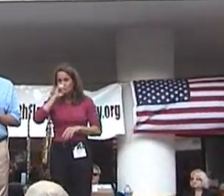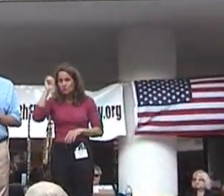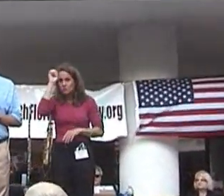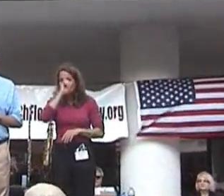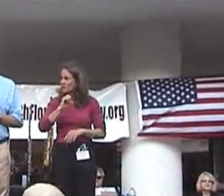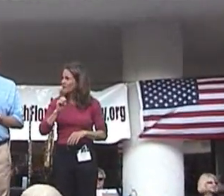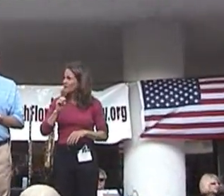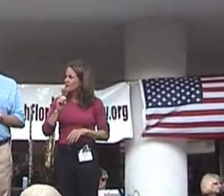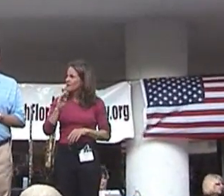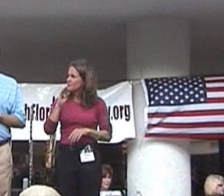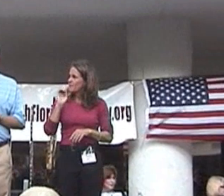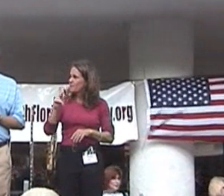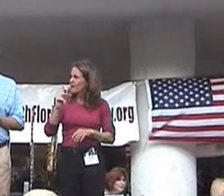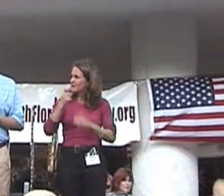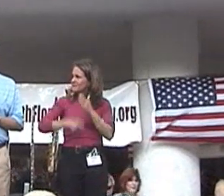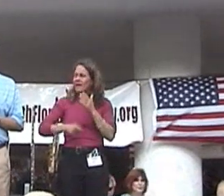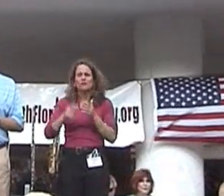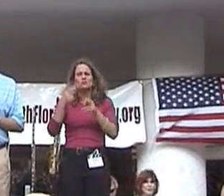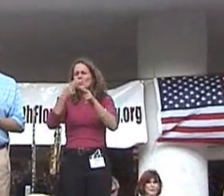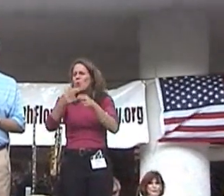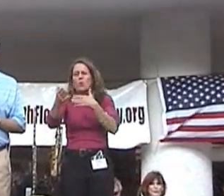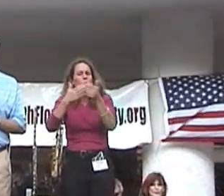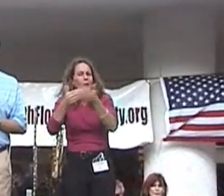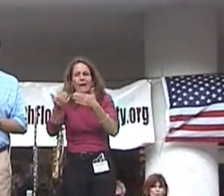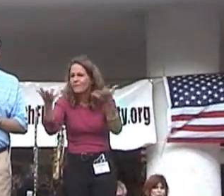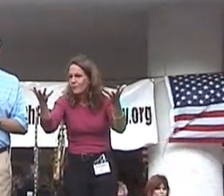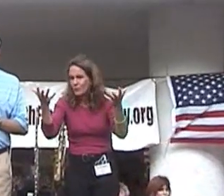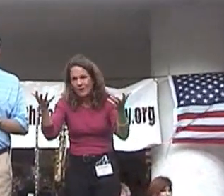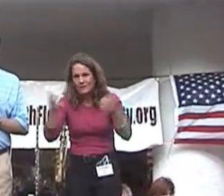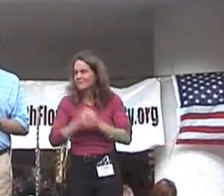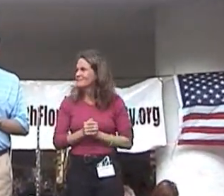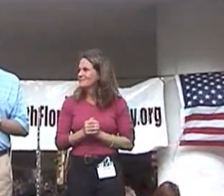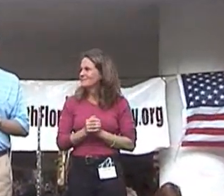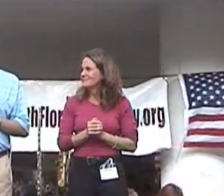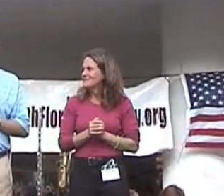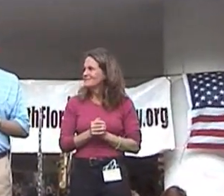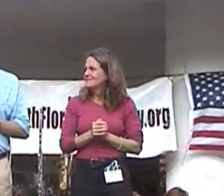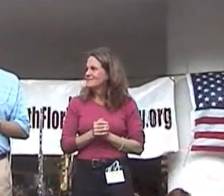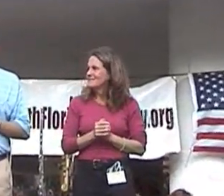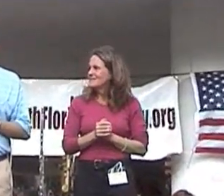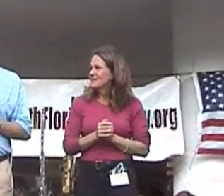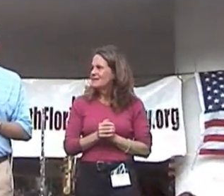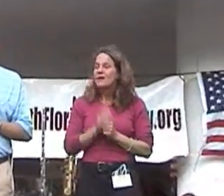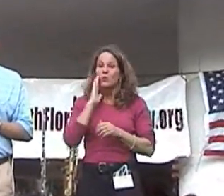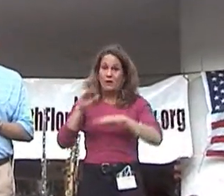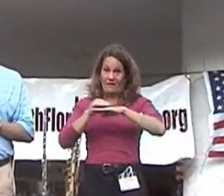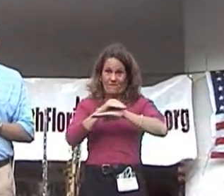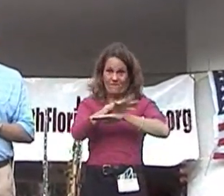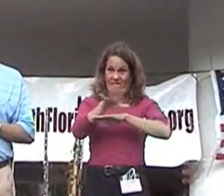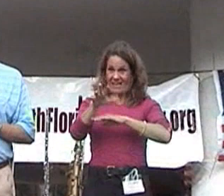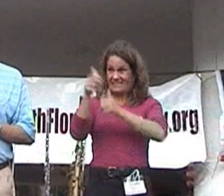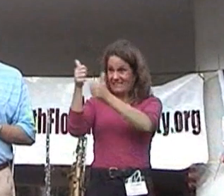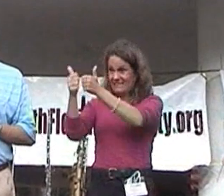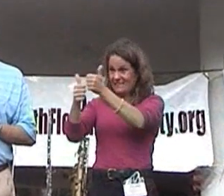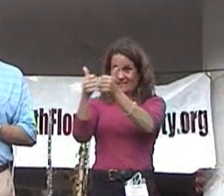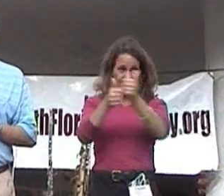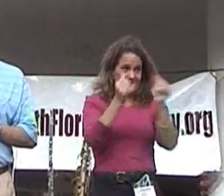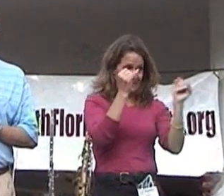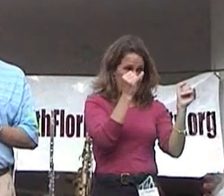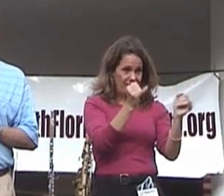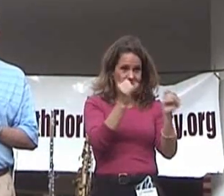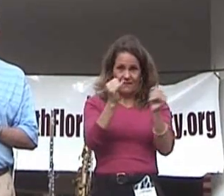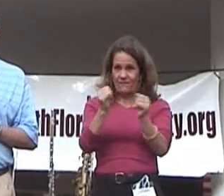tax. You can call it any name you want to. But it's going to affect every individual